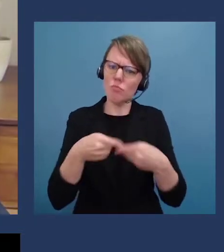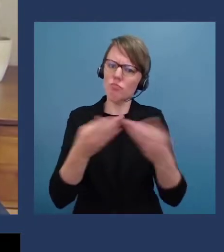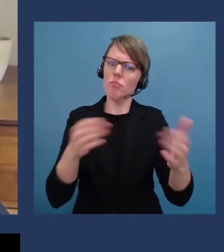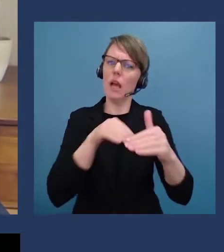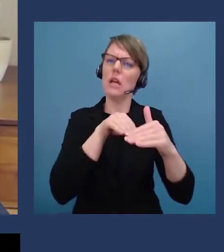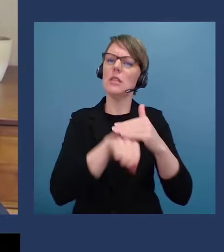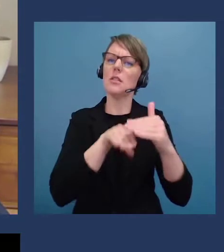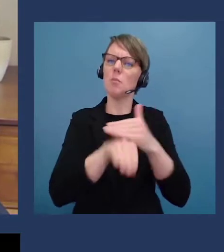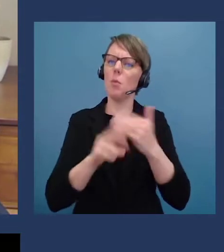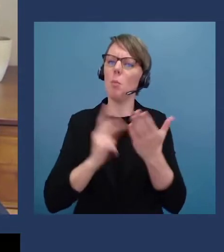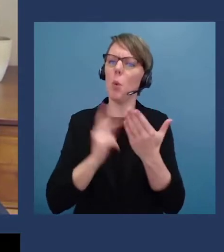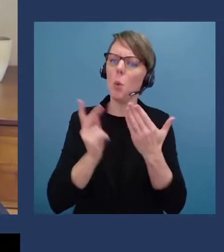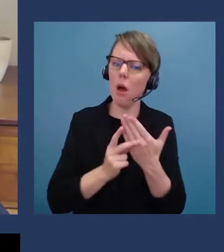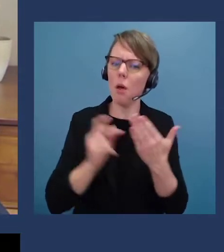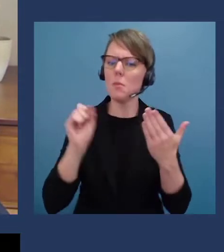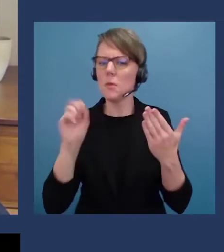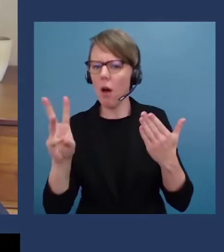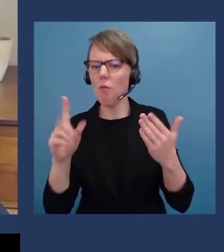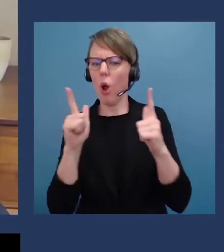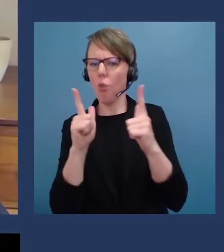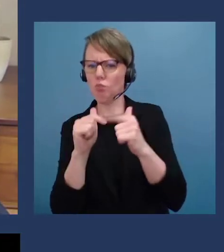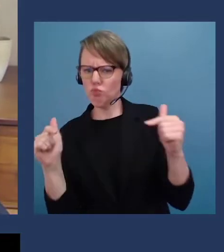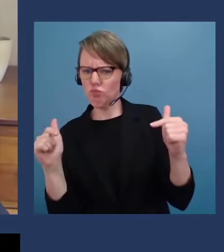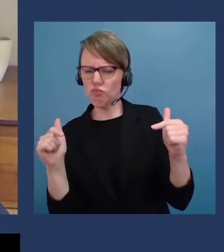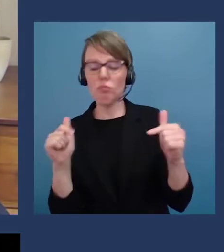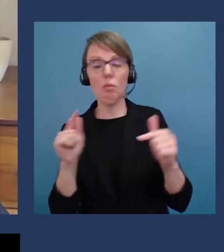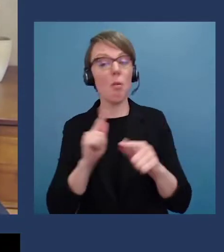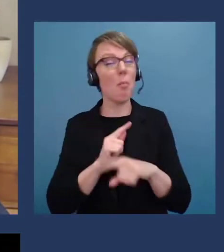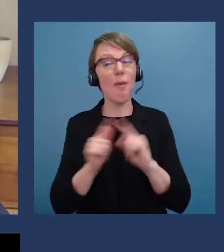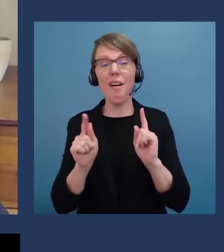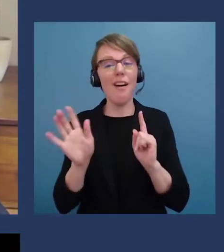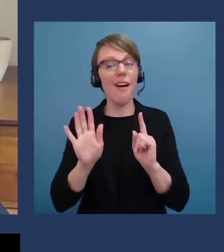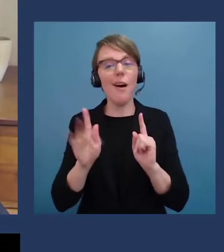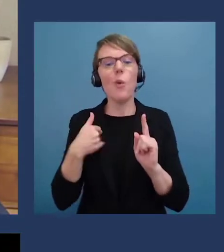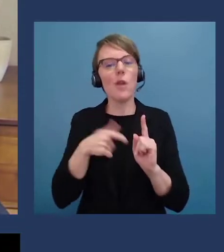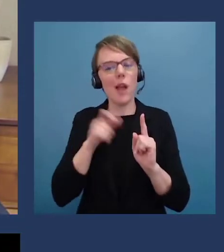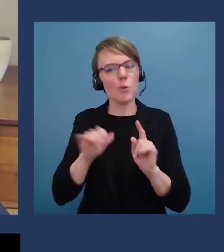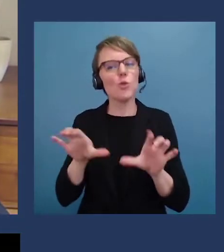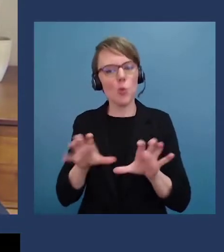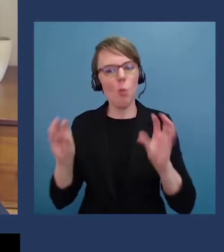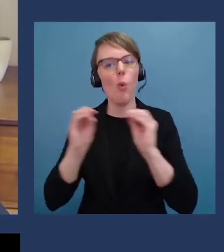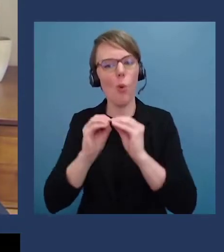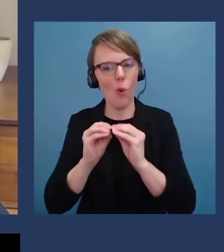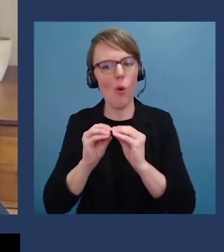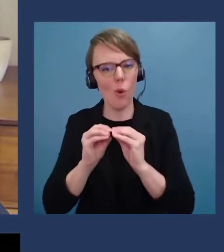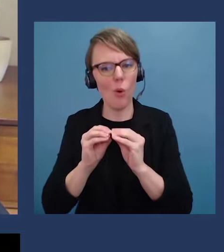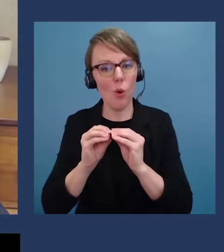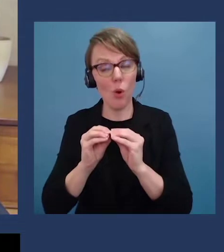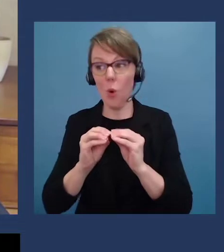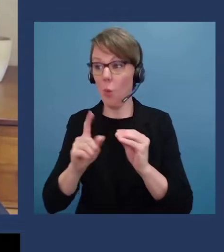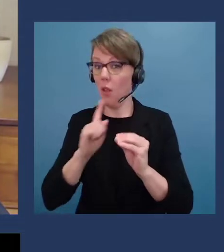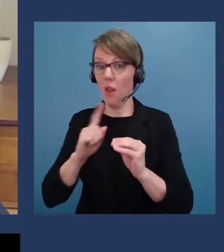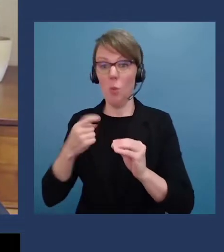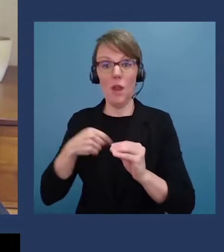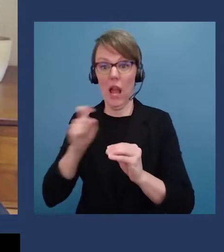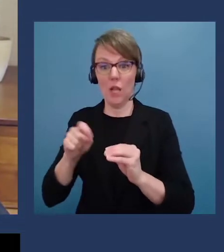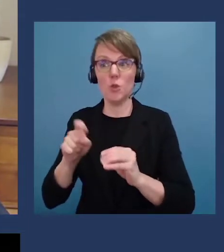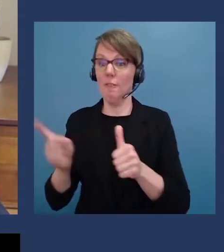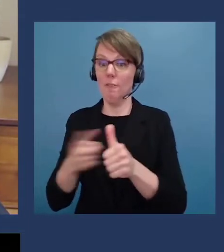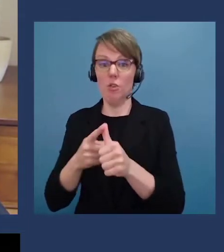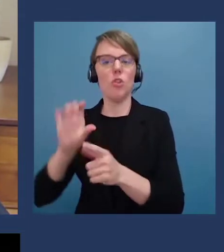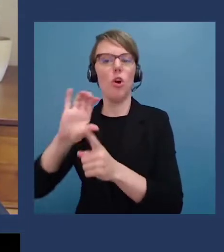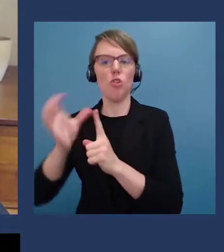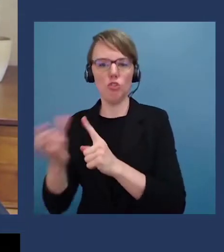been one of the blessings for me to be involved in this. And it's just been a great learning experience and a great experience of impact.